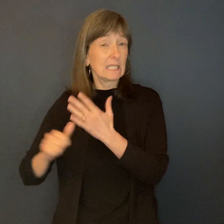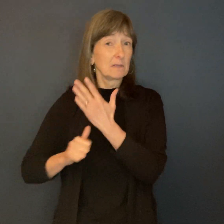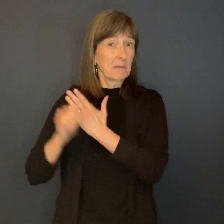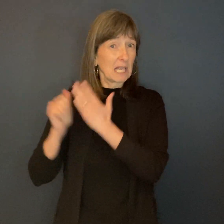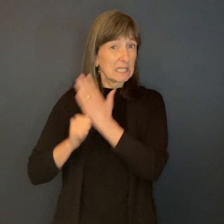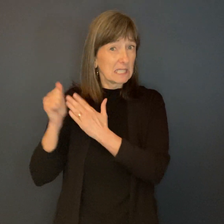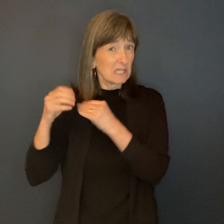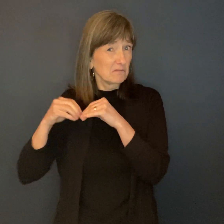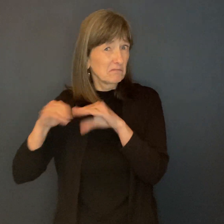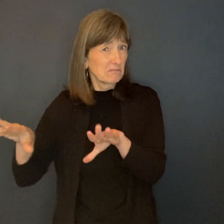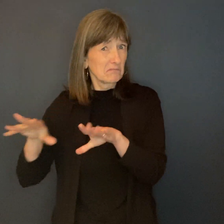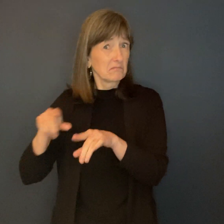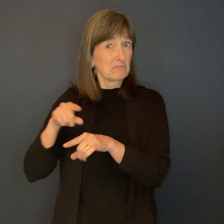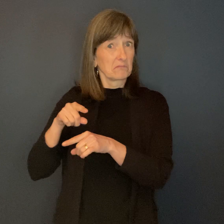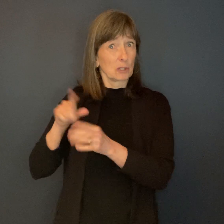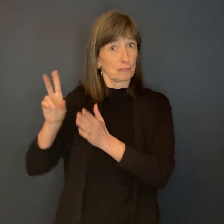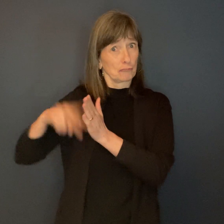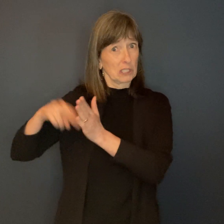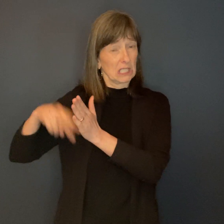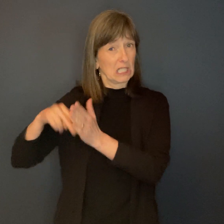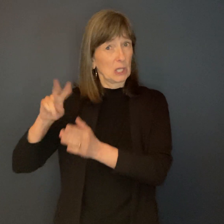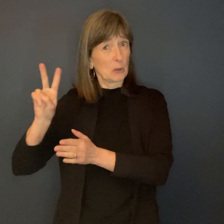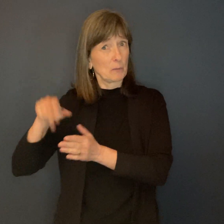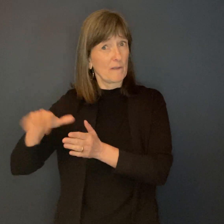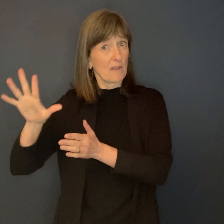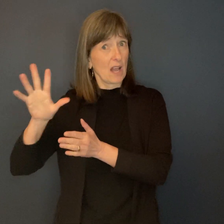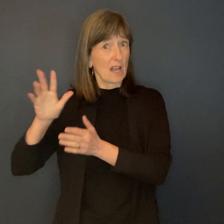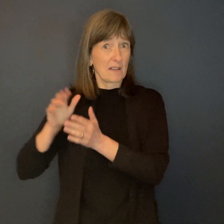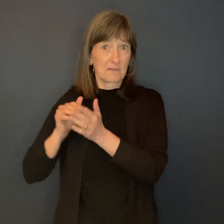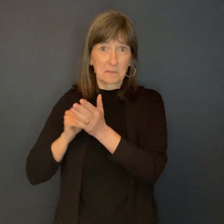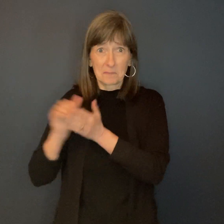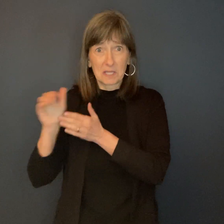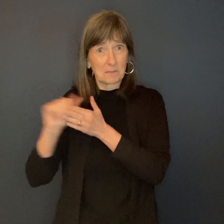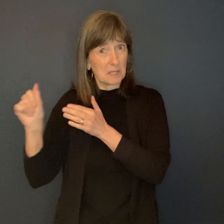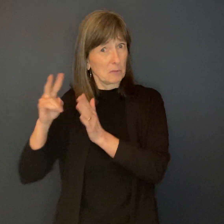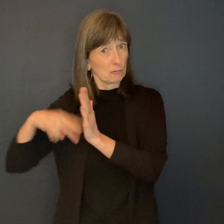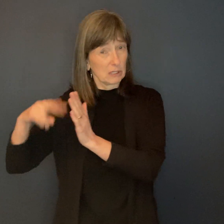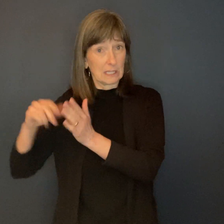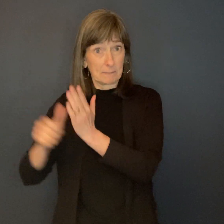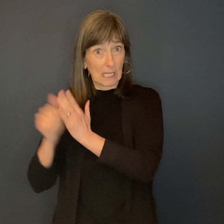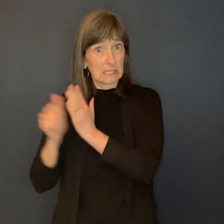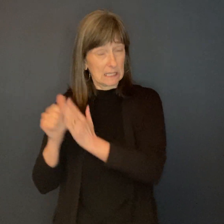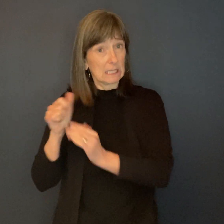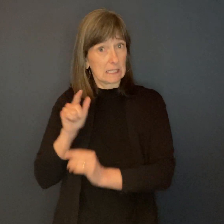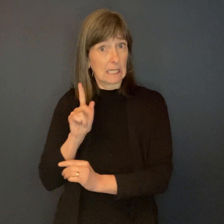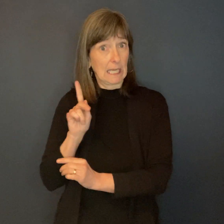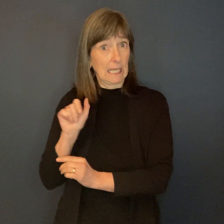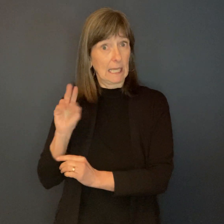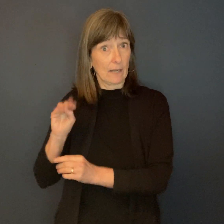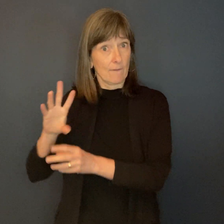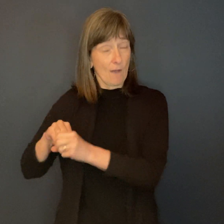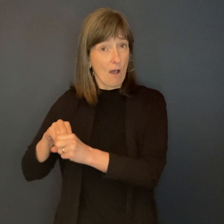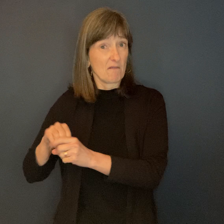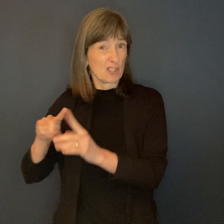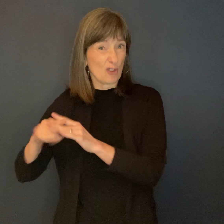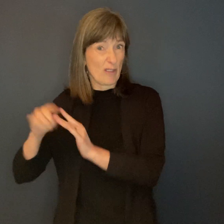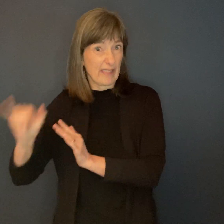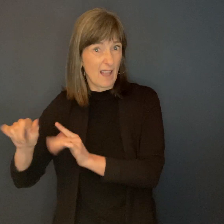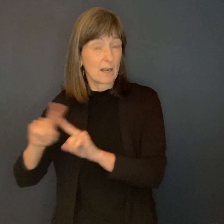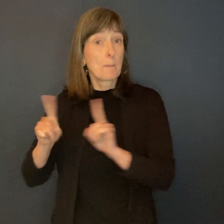people reading those magazines. But what we did was we incorporated